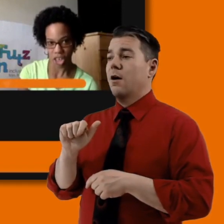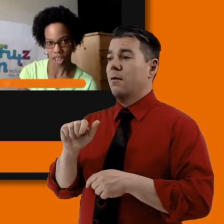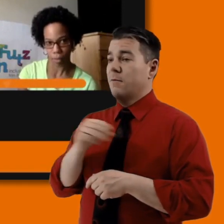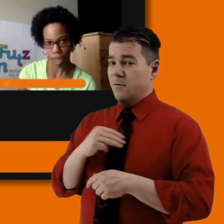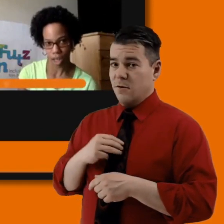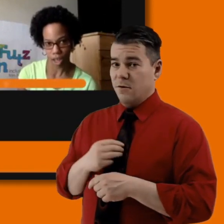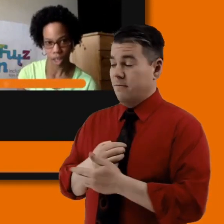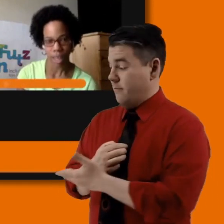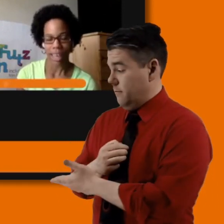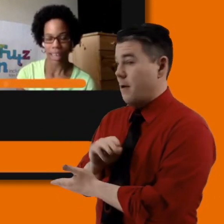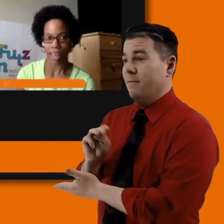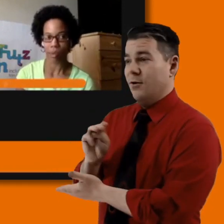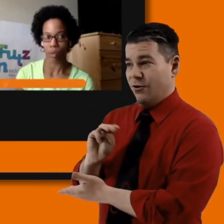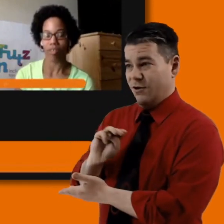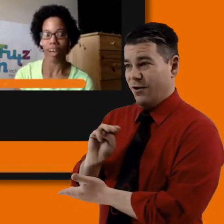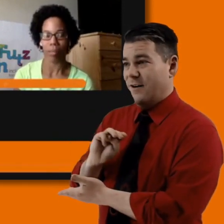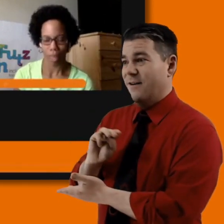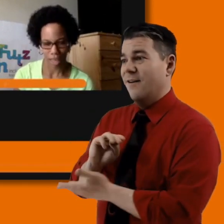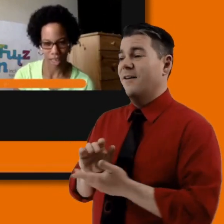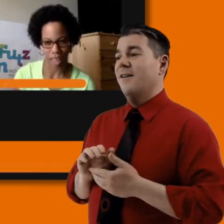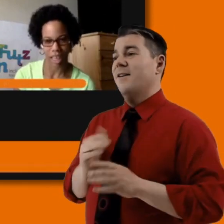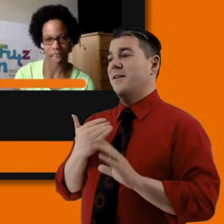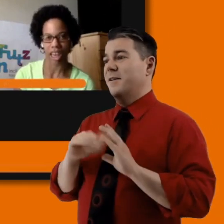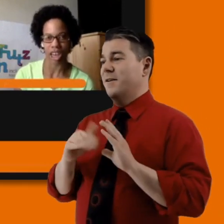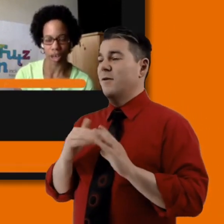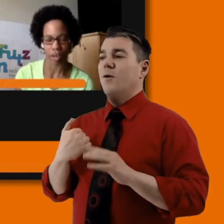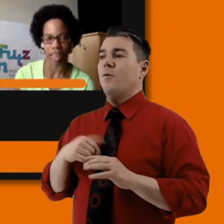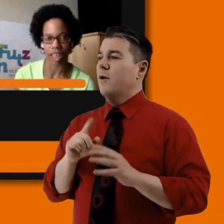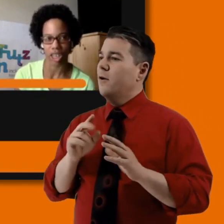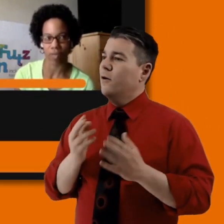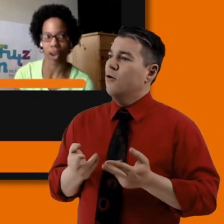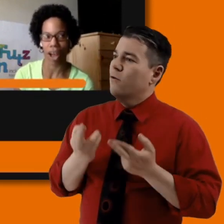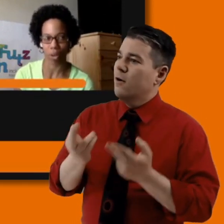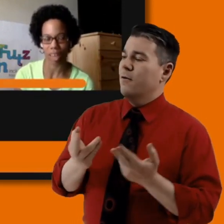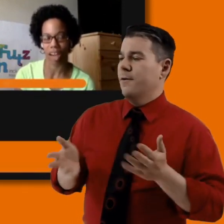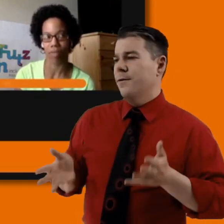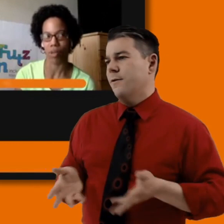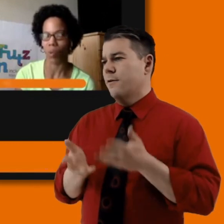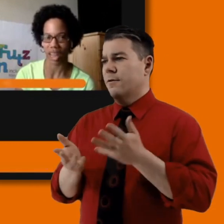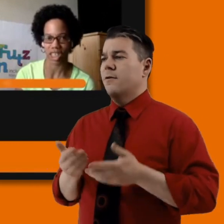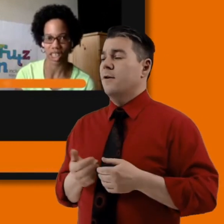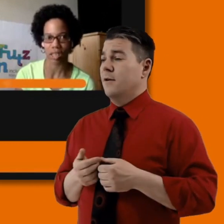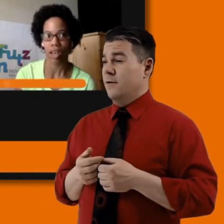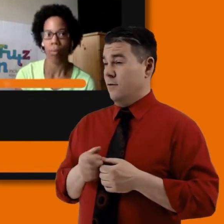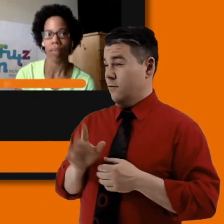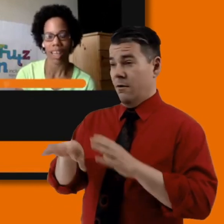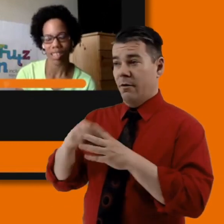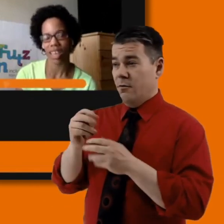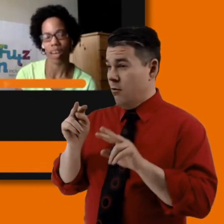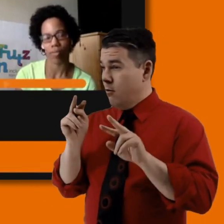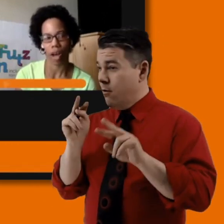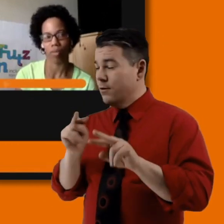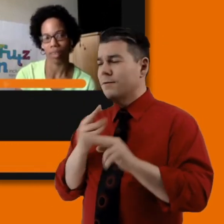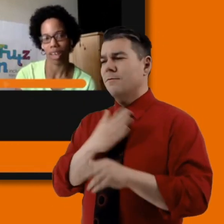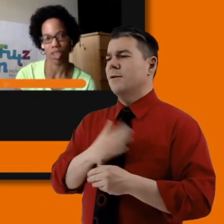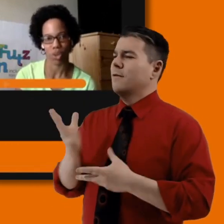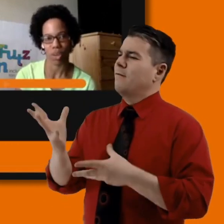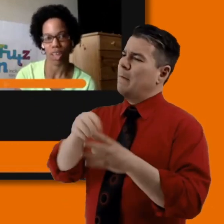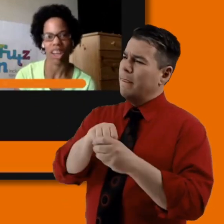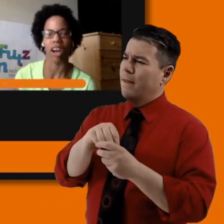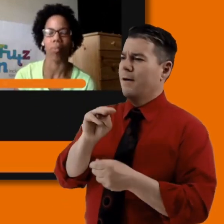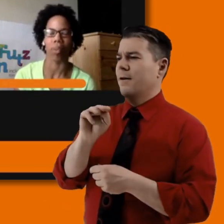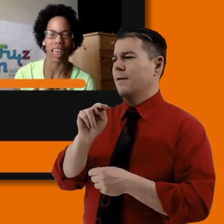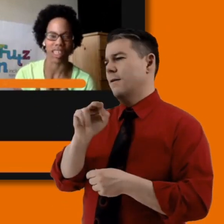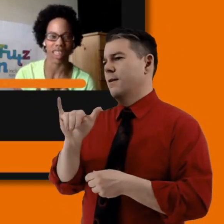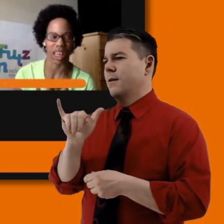is her email. And we recommend and encourage, if you're out there and if you watch this, please get involved with